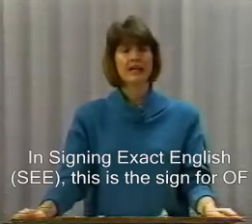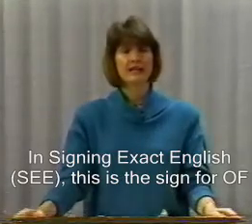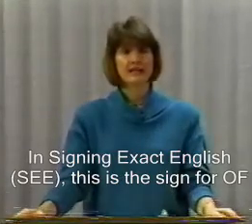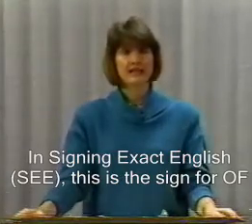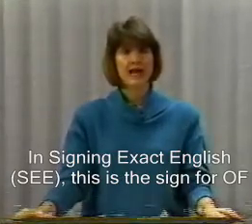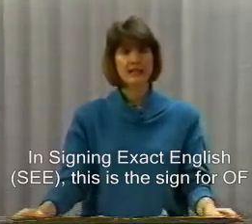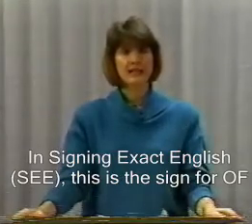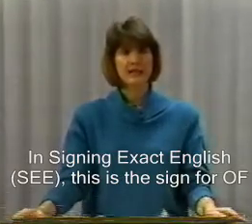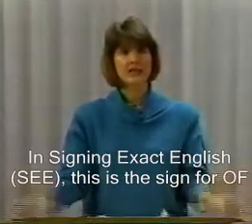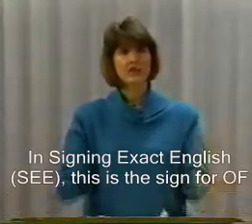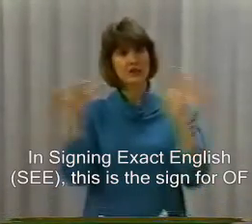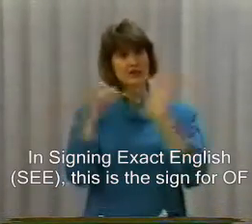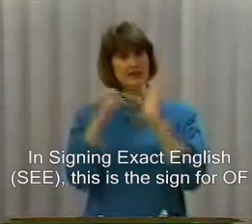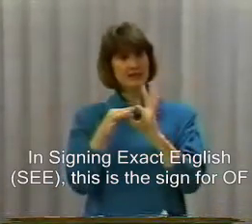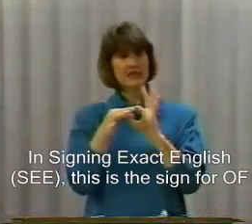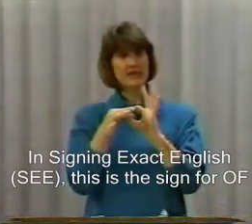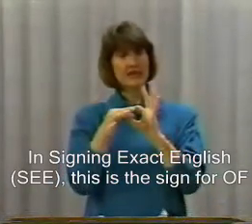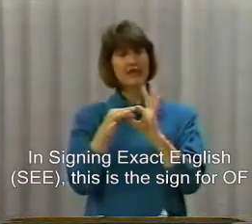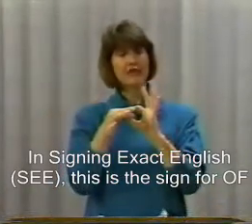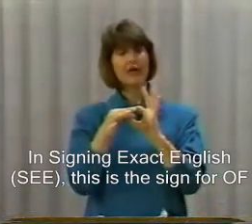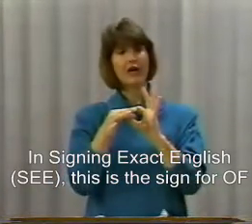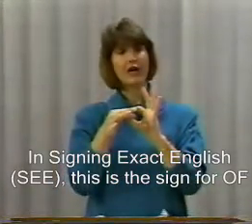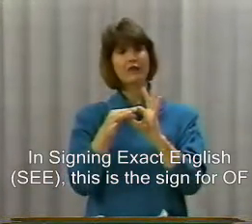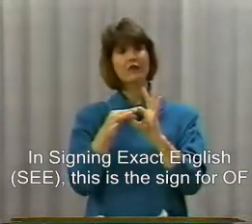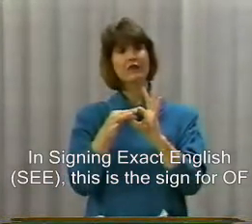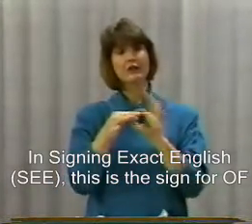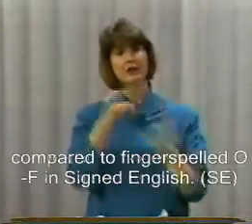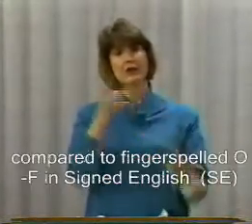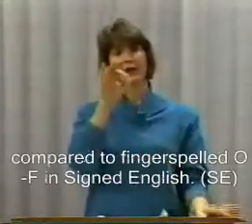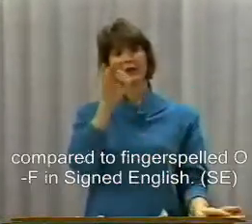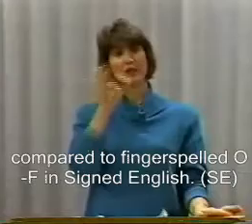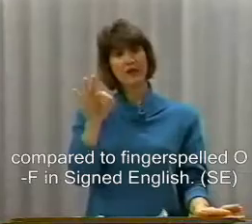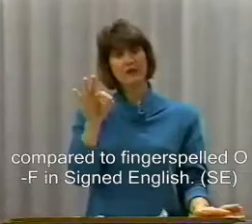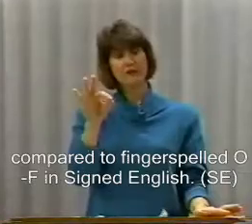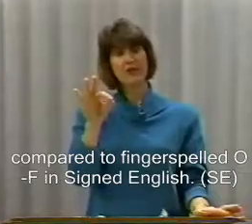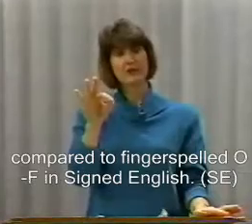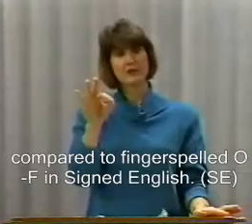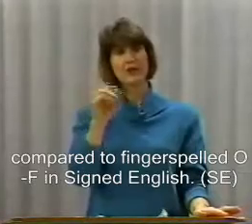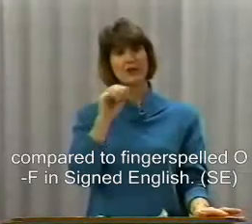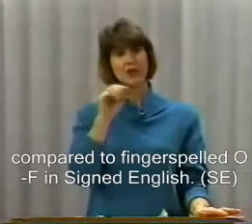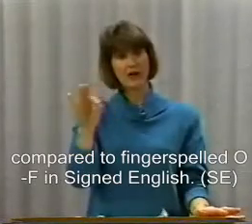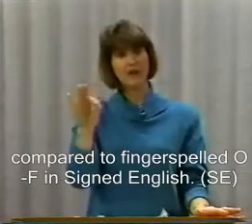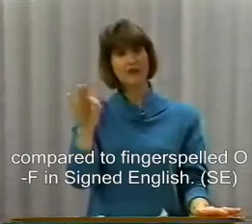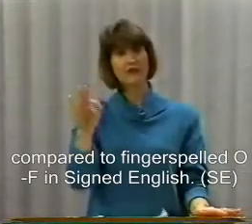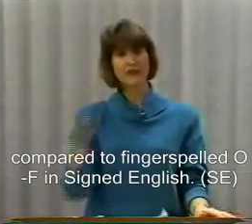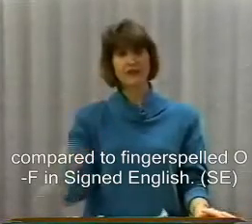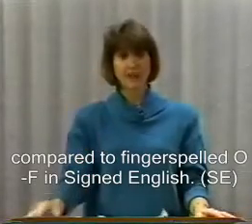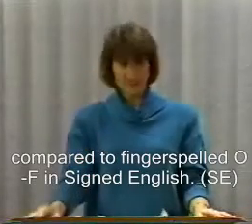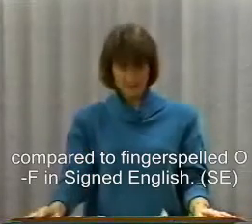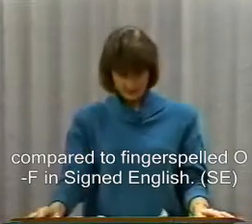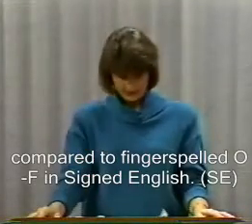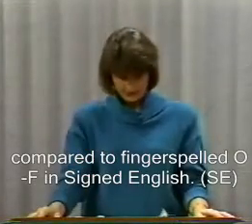Signing Exact English, this is the sign for of compared to fingerspelled of in Signed